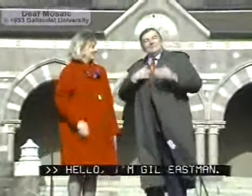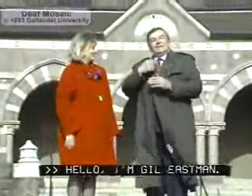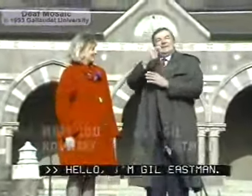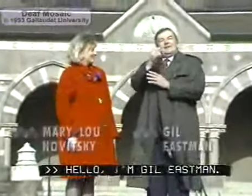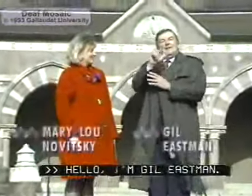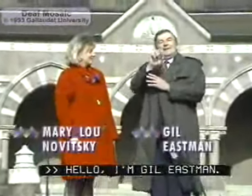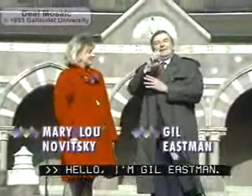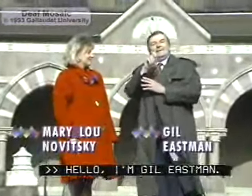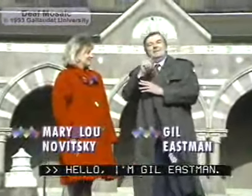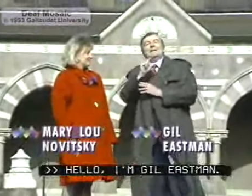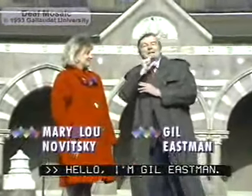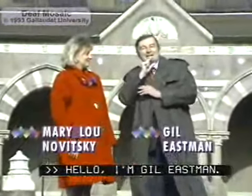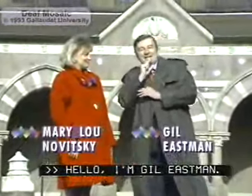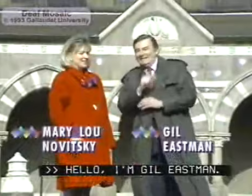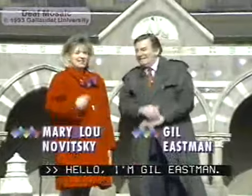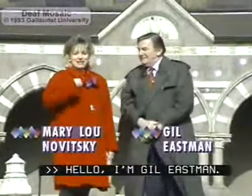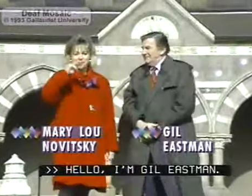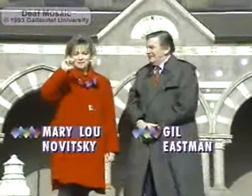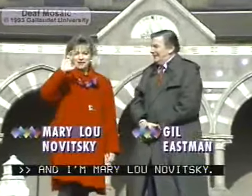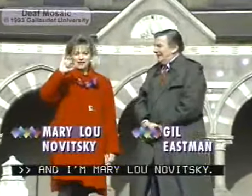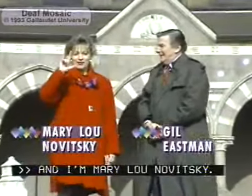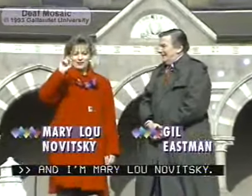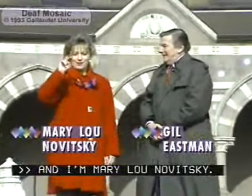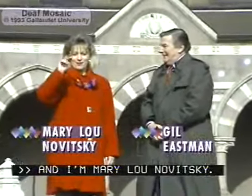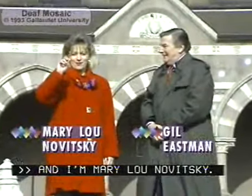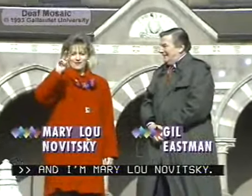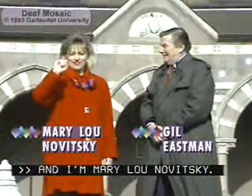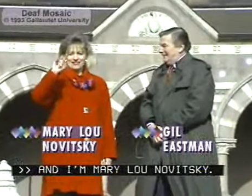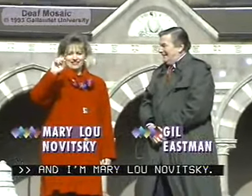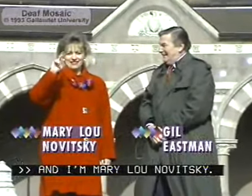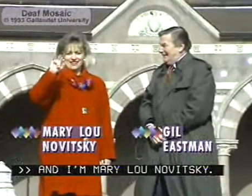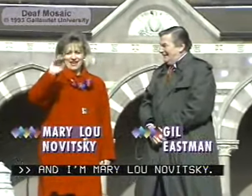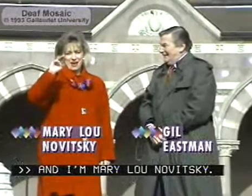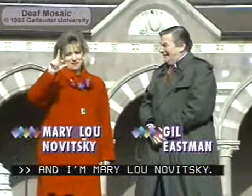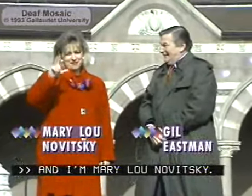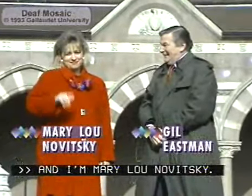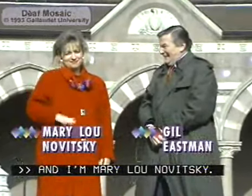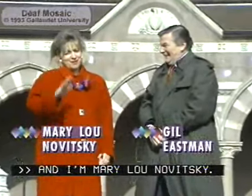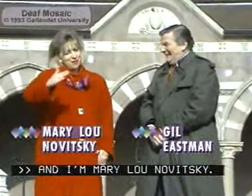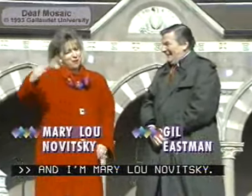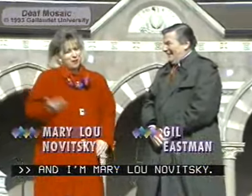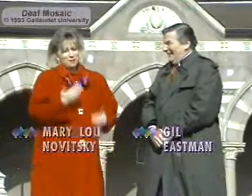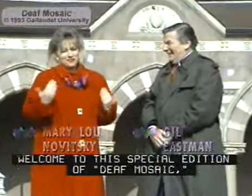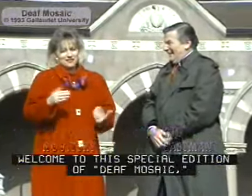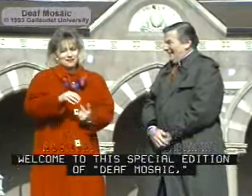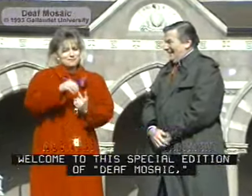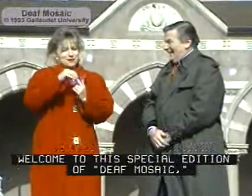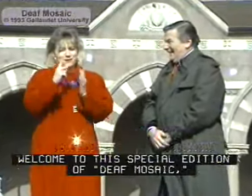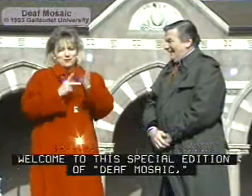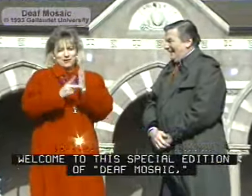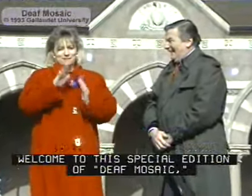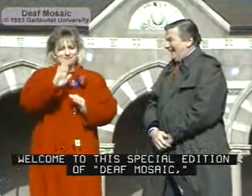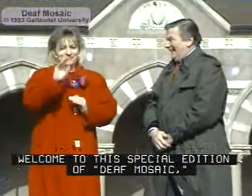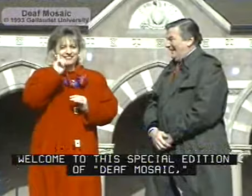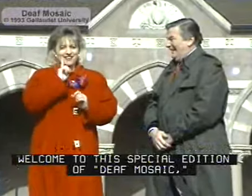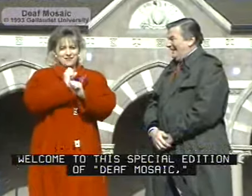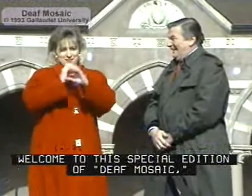Hello, I'm Gil Eastman. And I'm Mary Lou Novitsky. Welcome to the special edition of Deaf